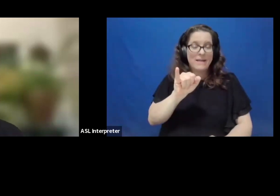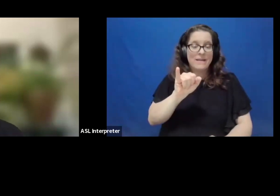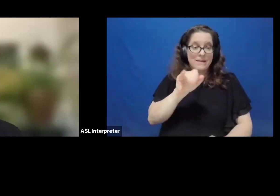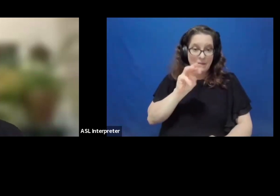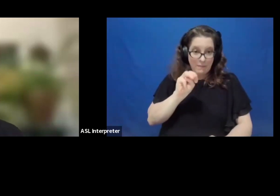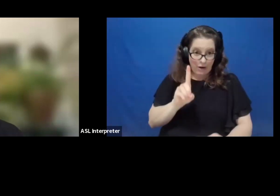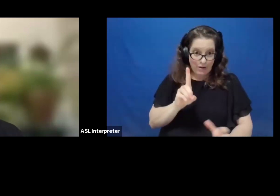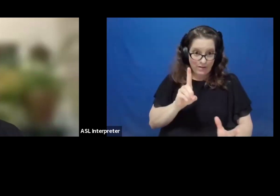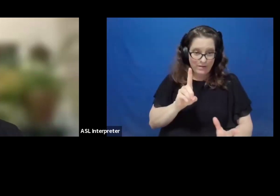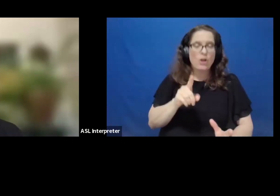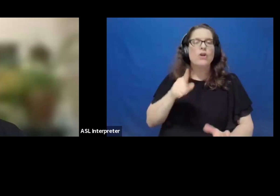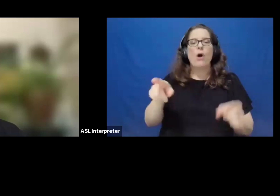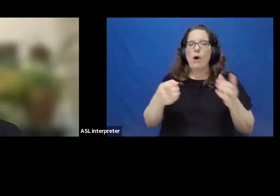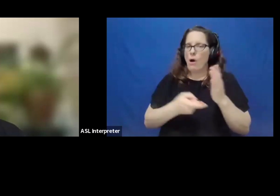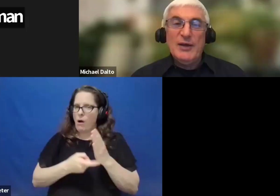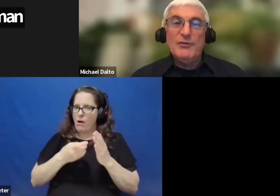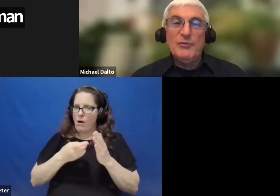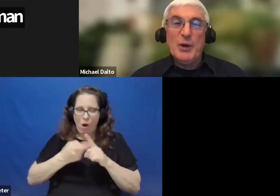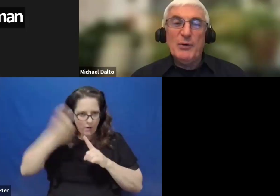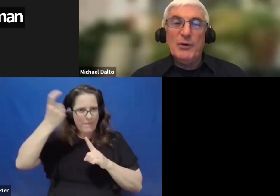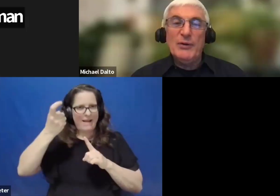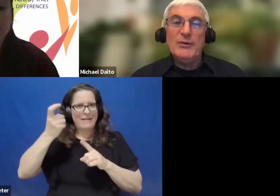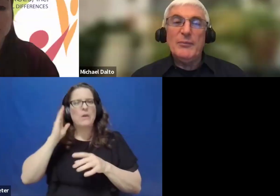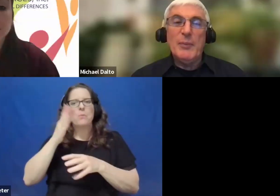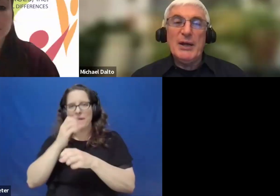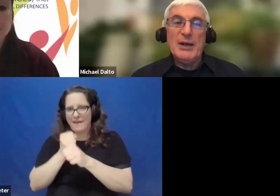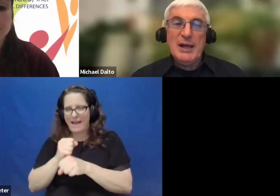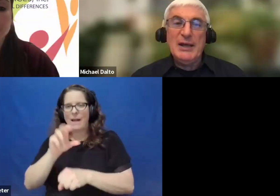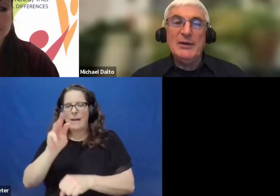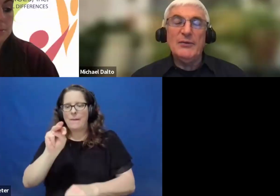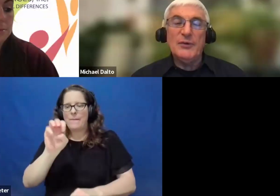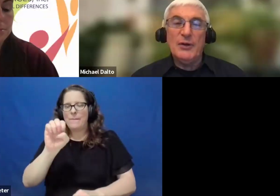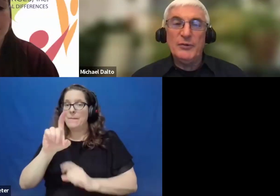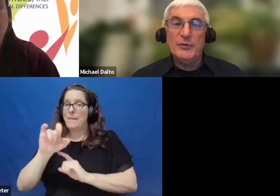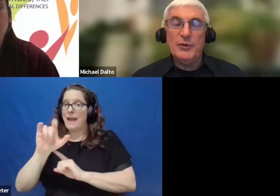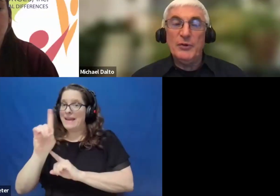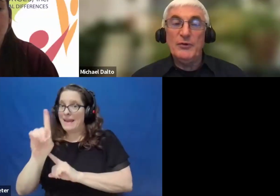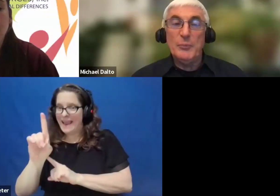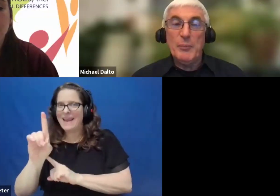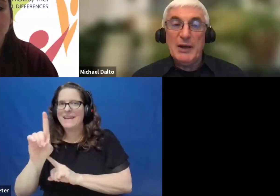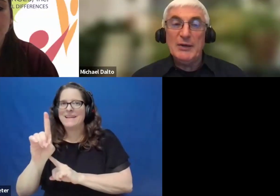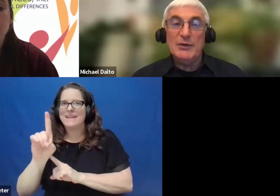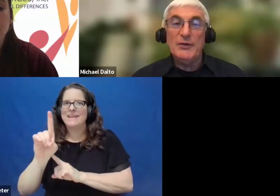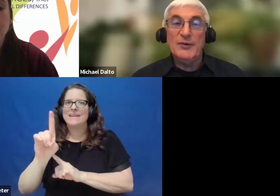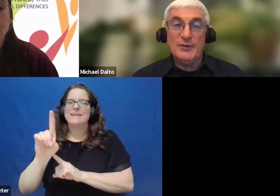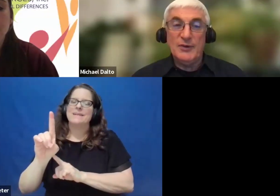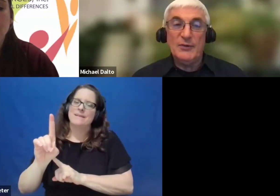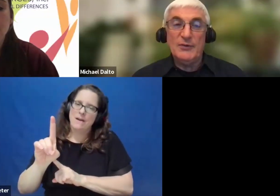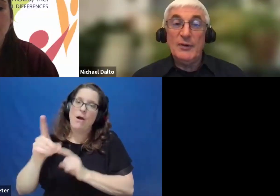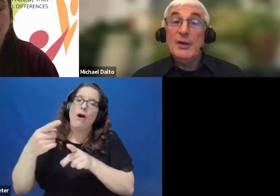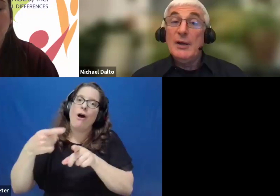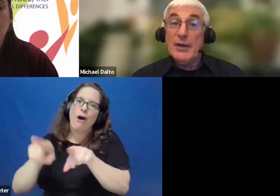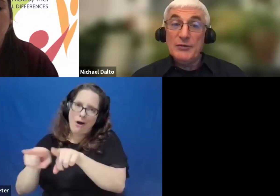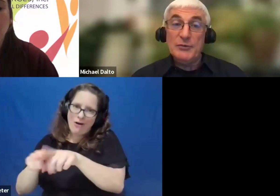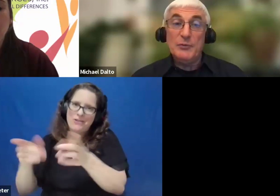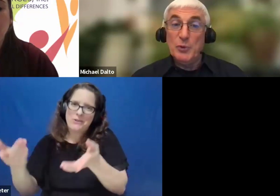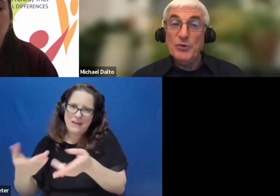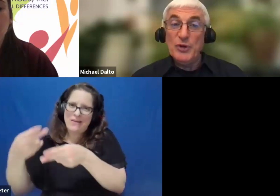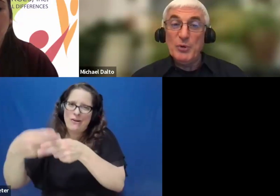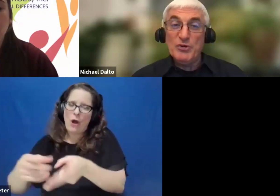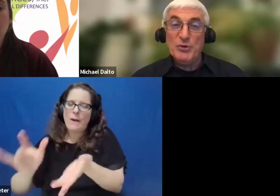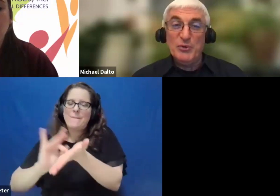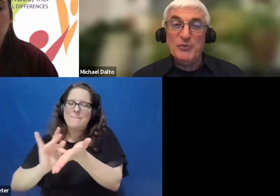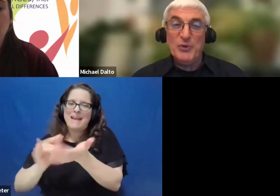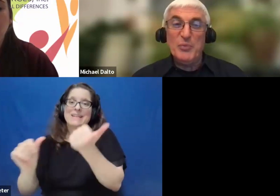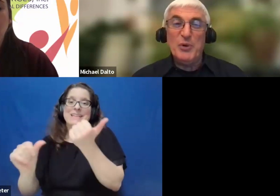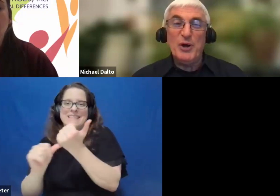complicate things further, in the state of Maryland, Medicaid is also known as medical assistance. And that's rule